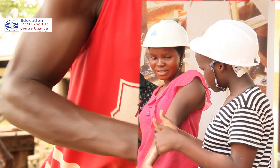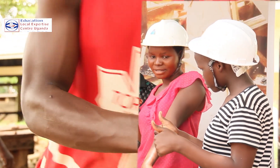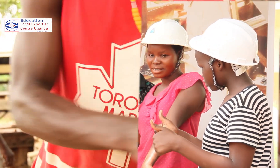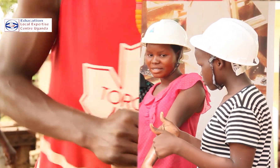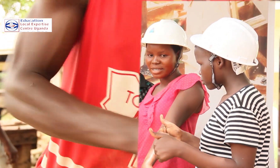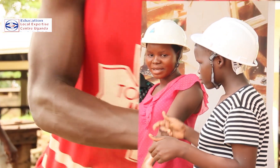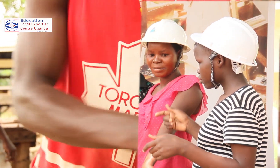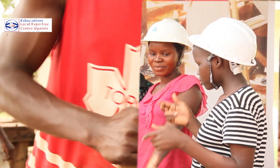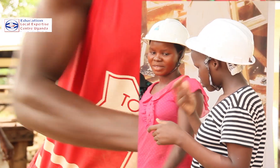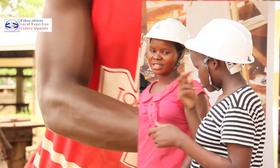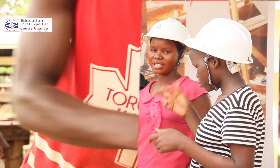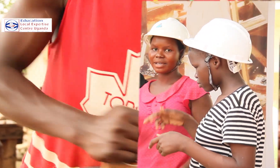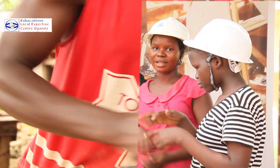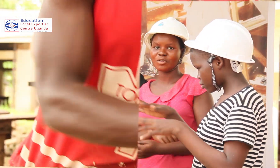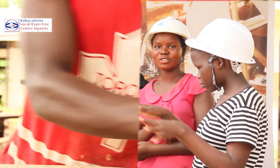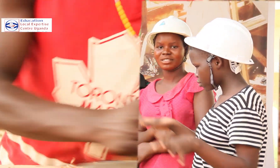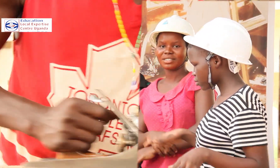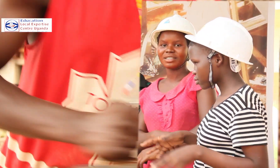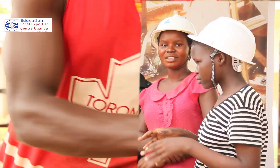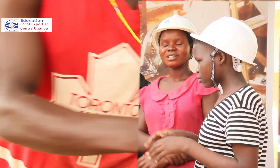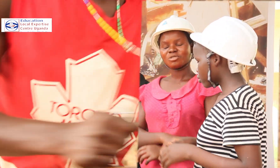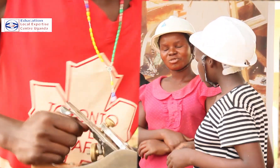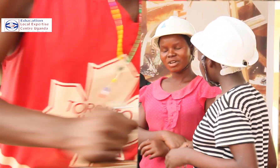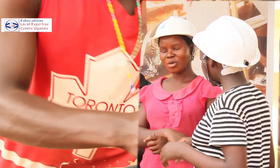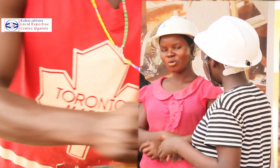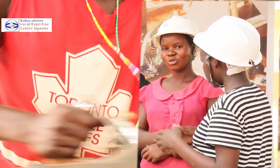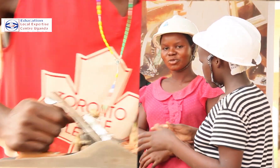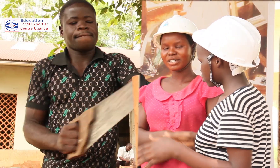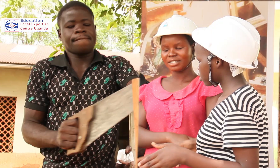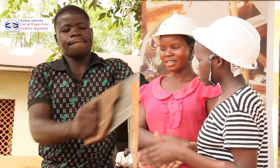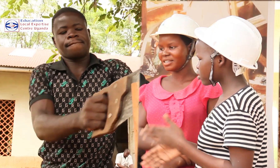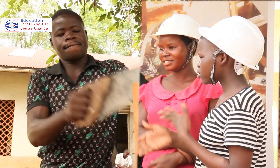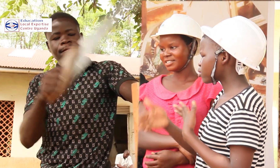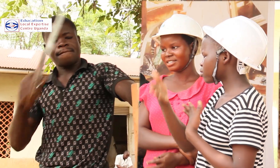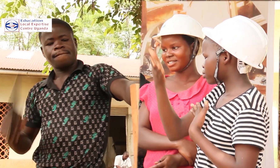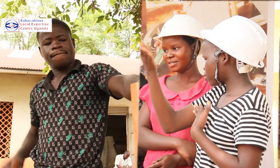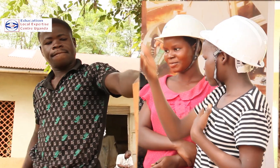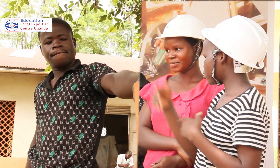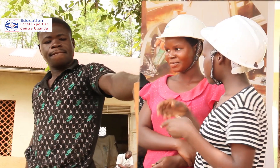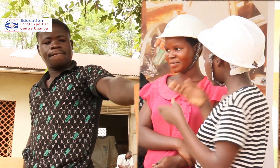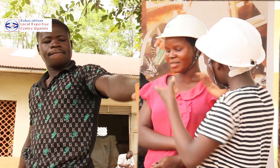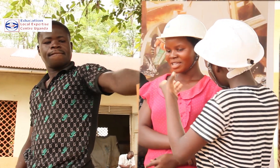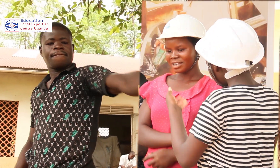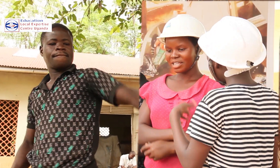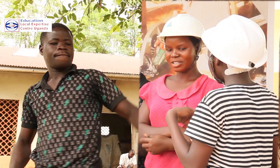way you are seeing them, they cannot struggle to get anything.